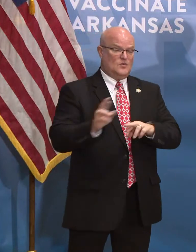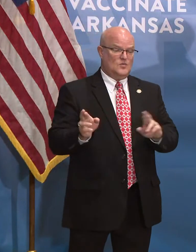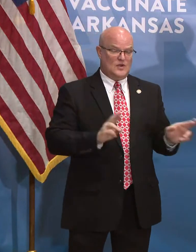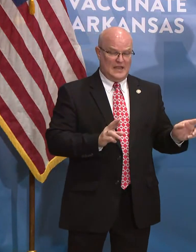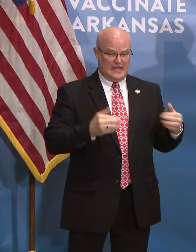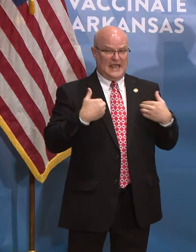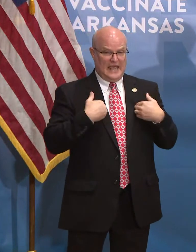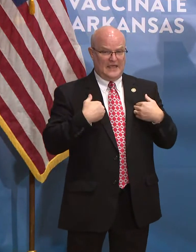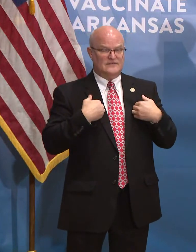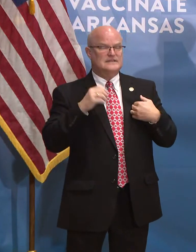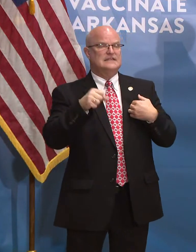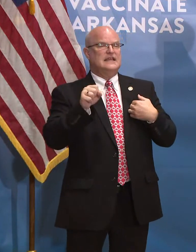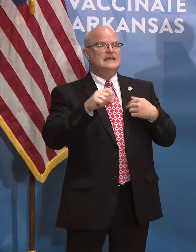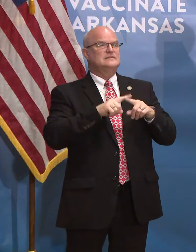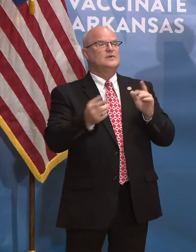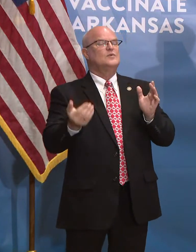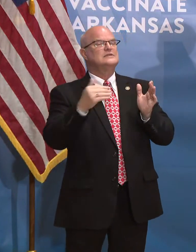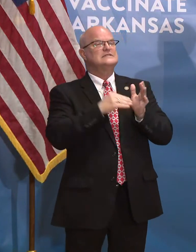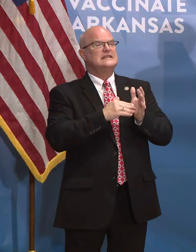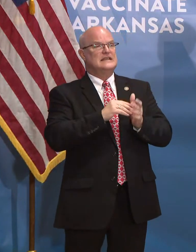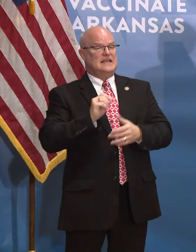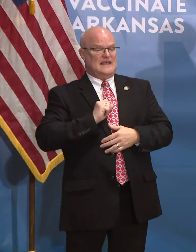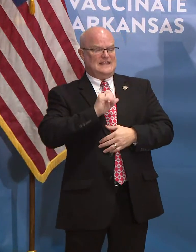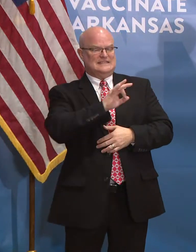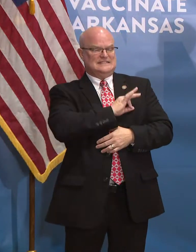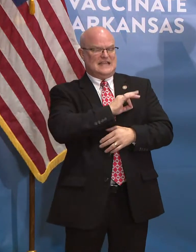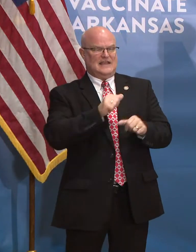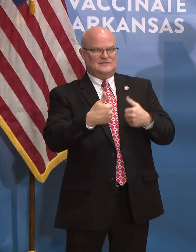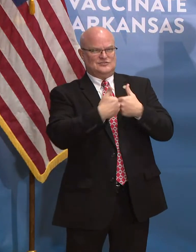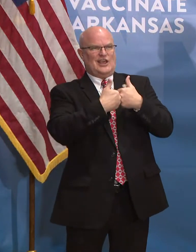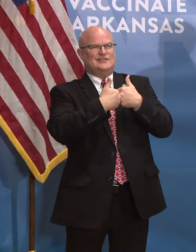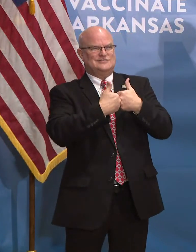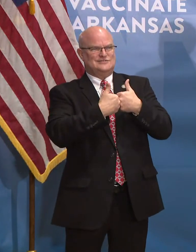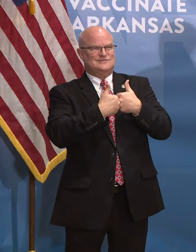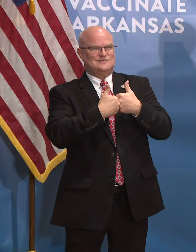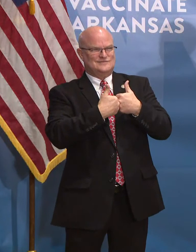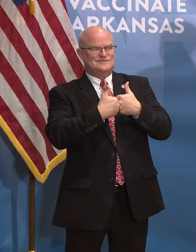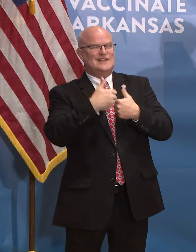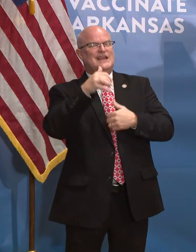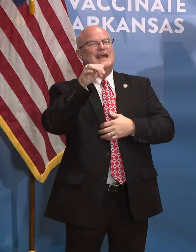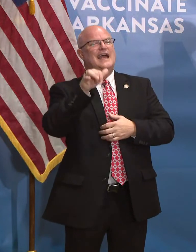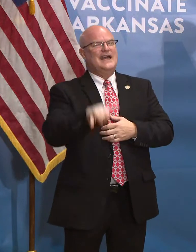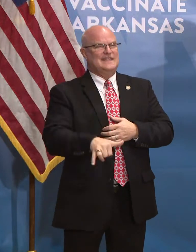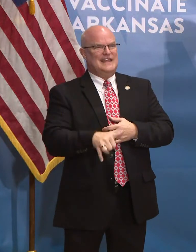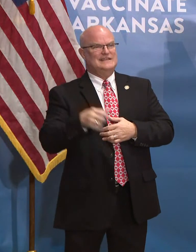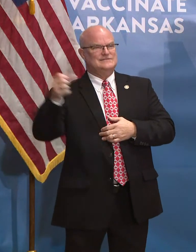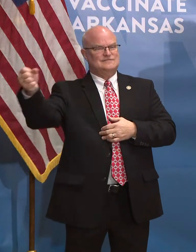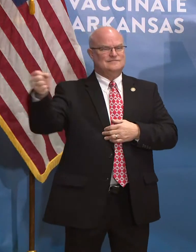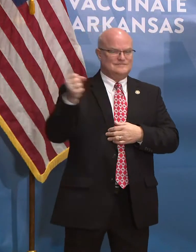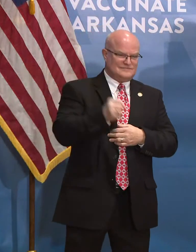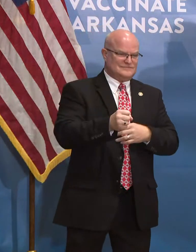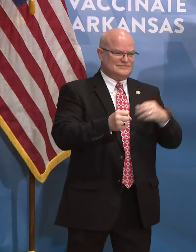go. Once again, they are staff challenges. And that's where you have to bring in